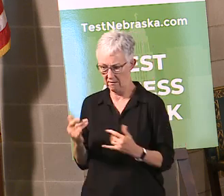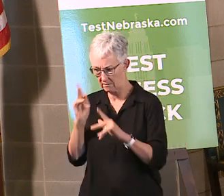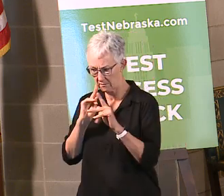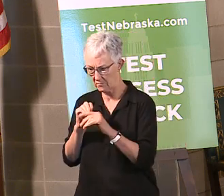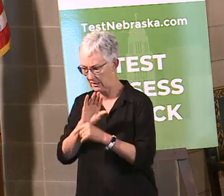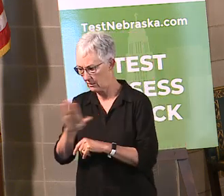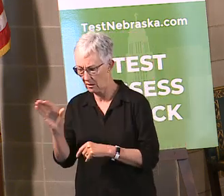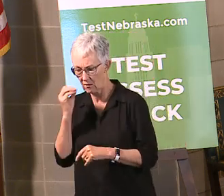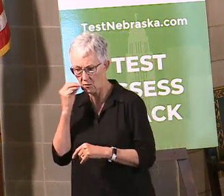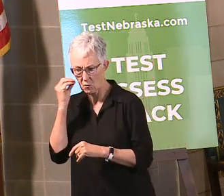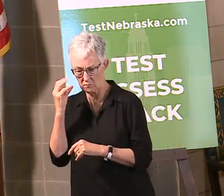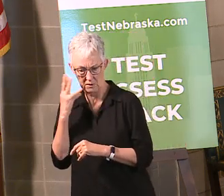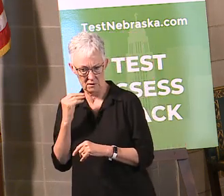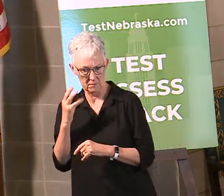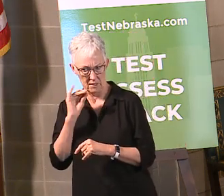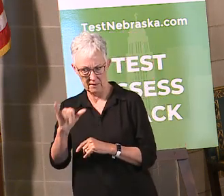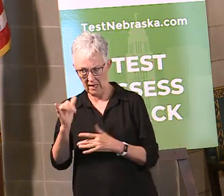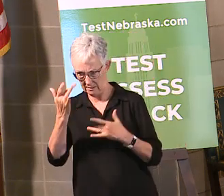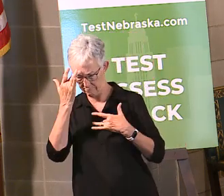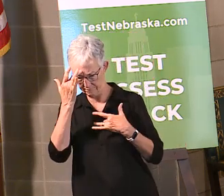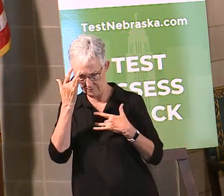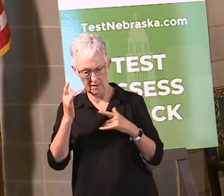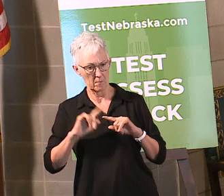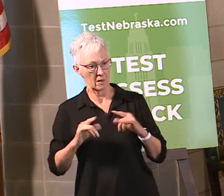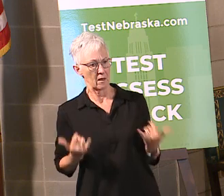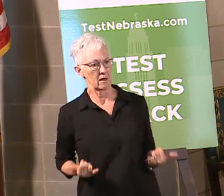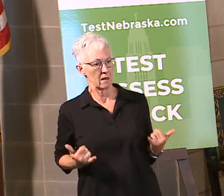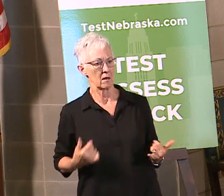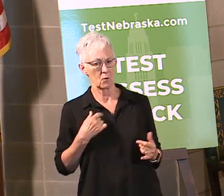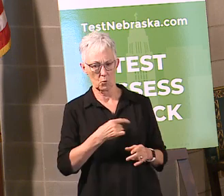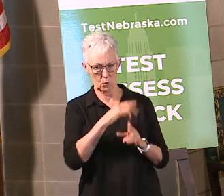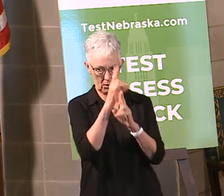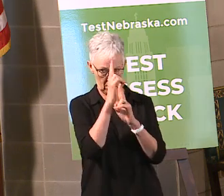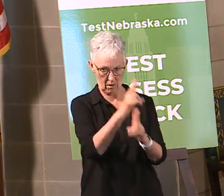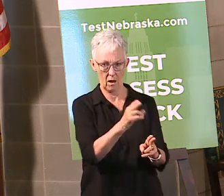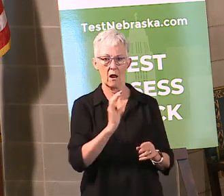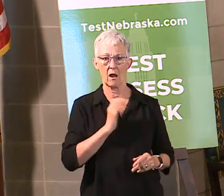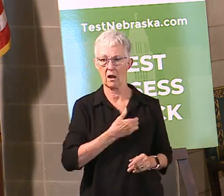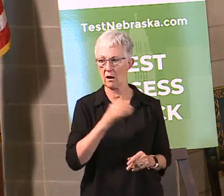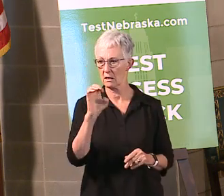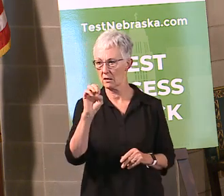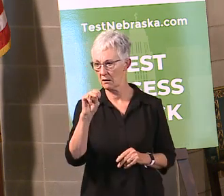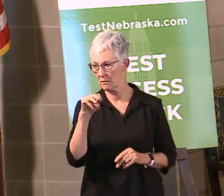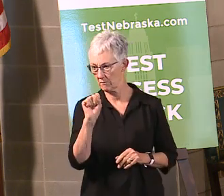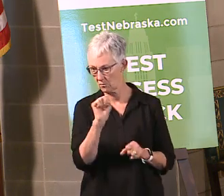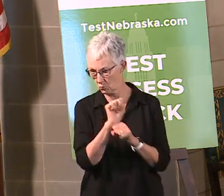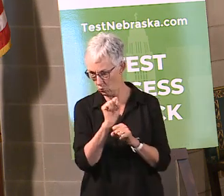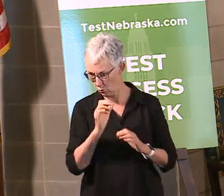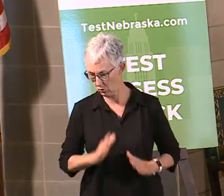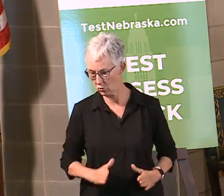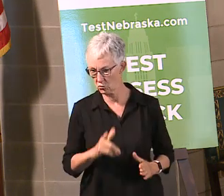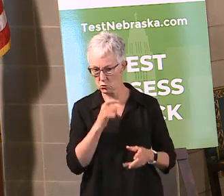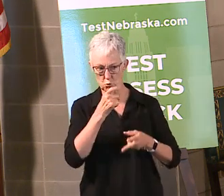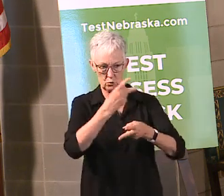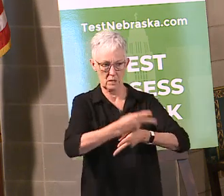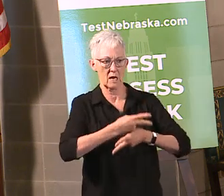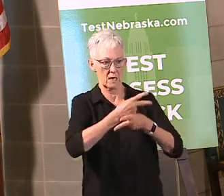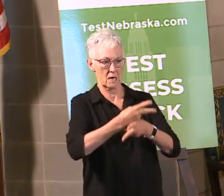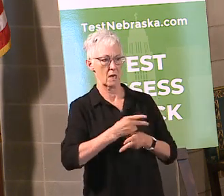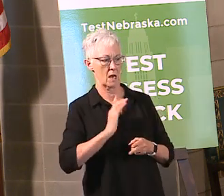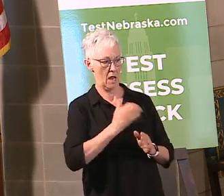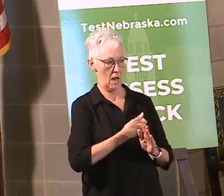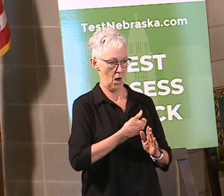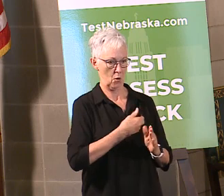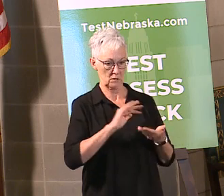our EMS professionals who are supporting the health and well-being of our state and our nation, especially those